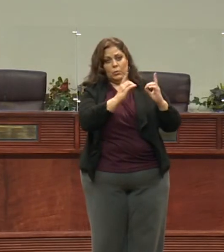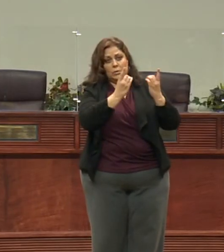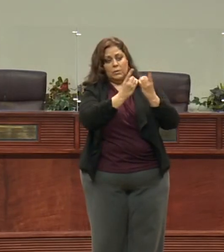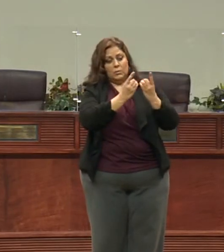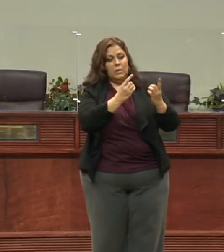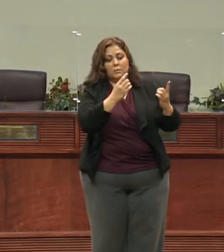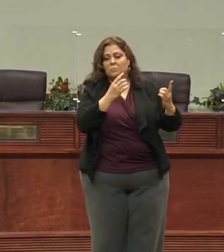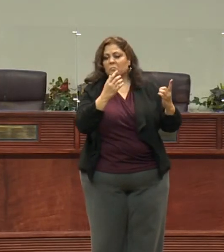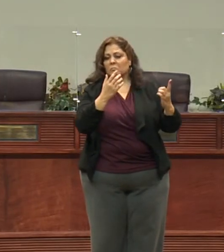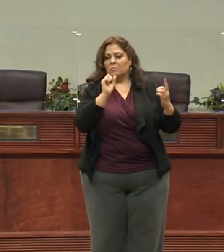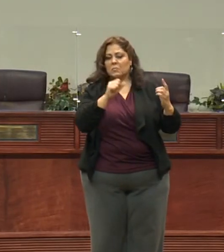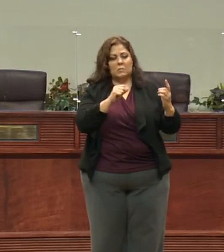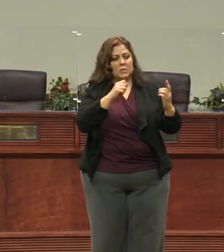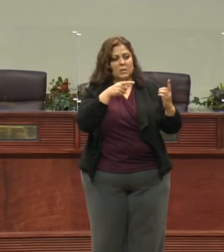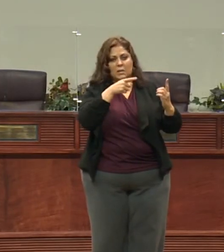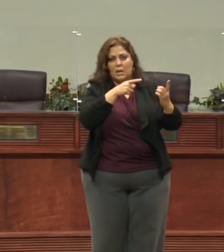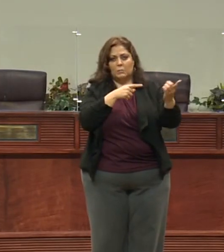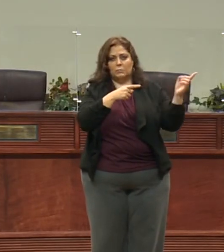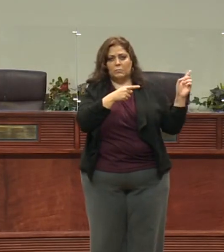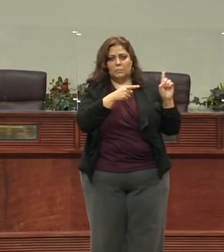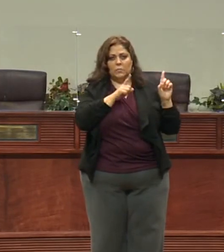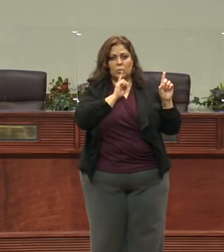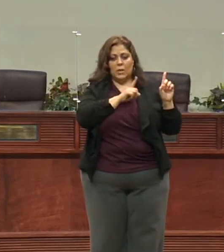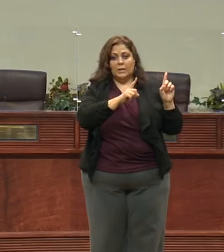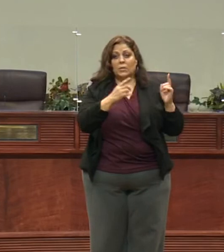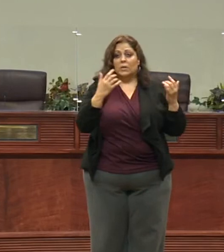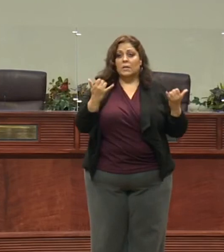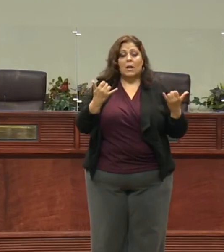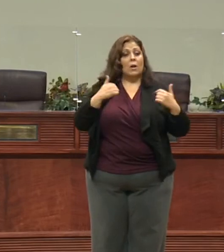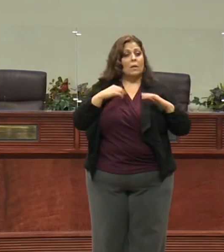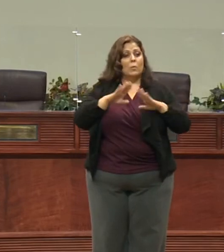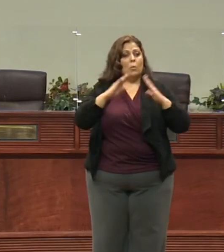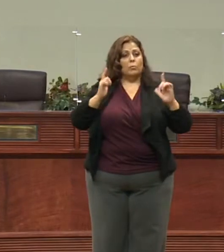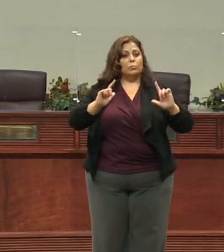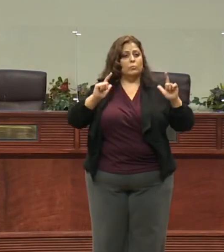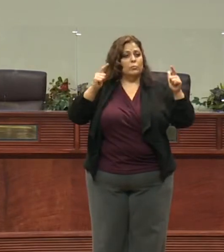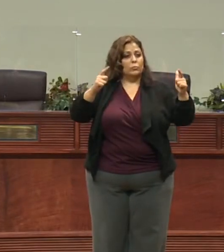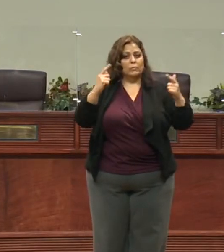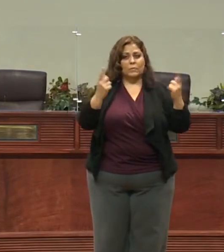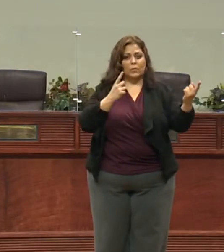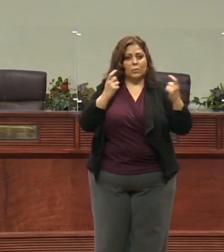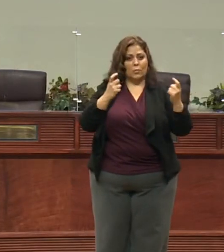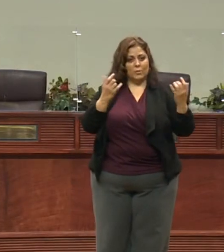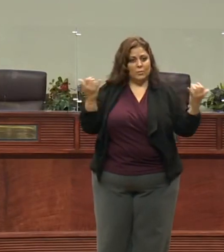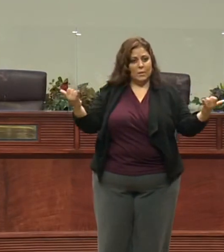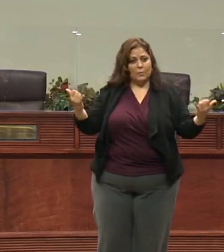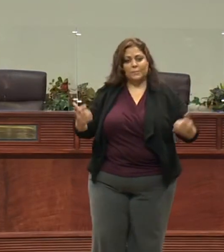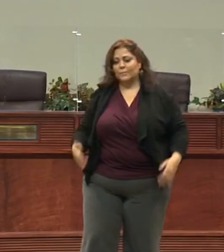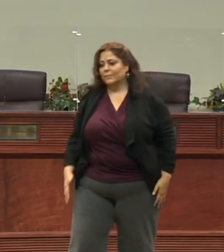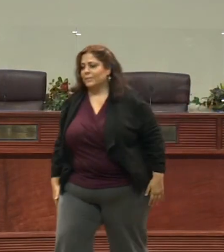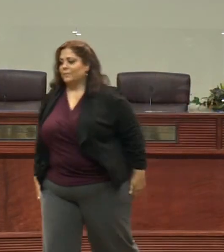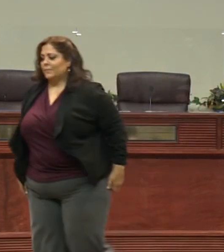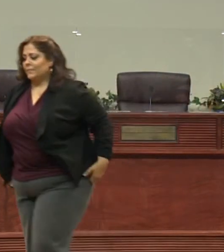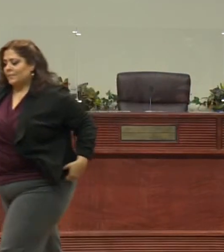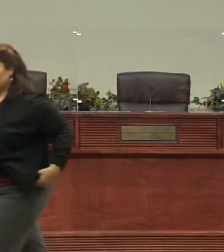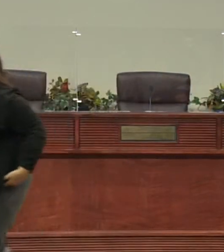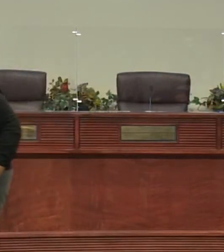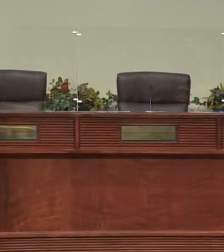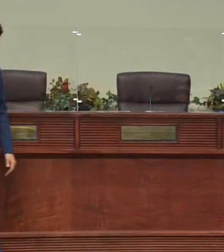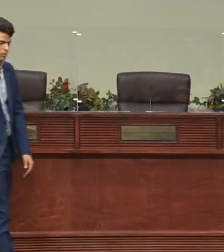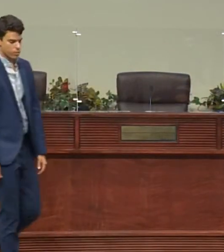we will ask him to come forward. And with that, I'm going to open it up for any questions at this time.